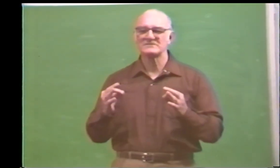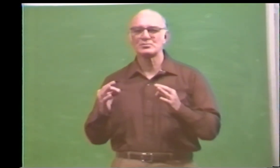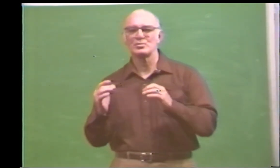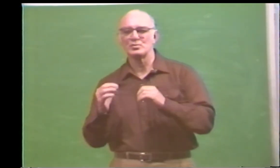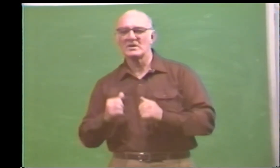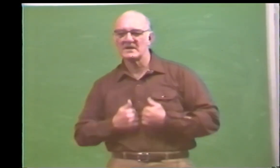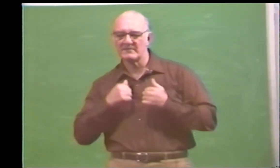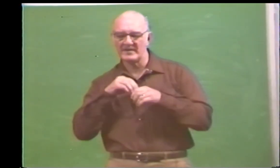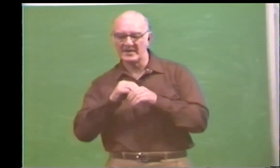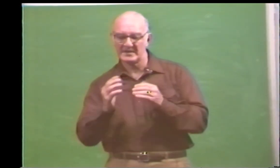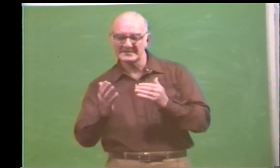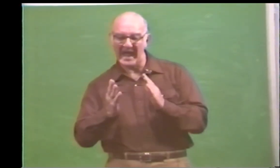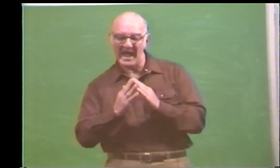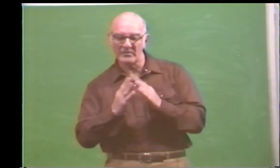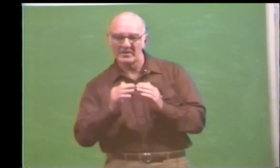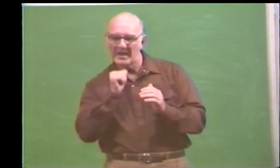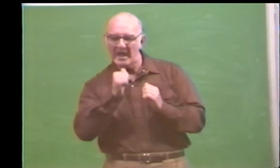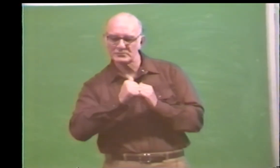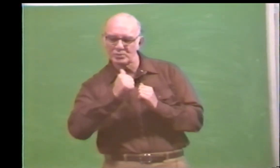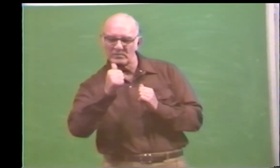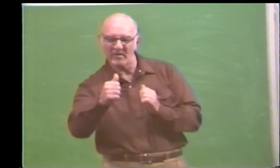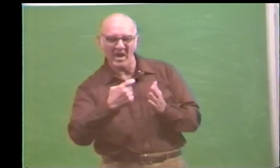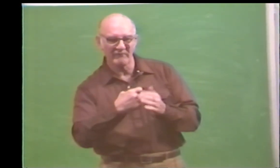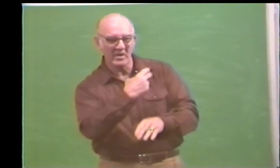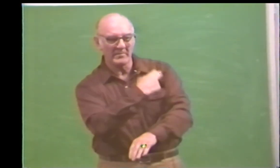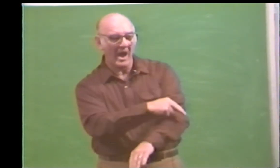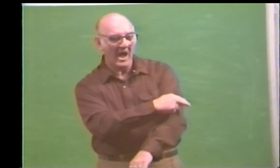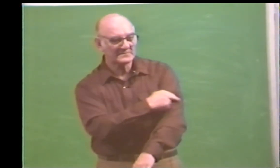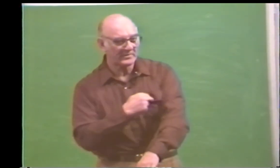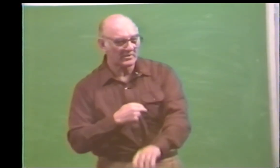to live in a town not too far from the hospital.